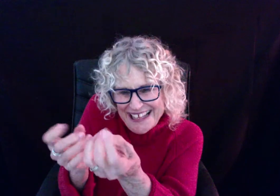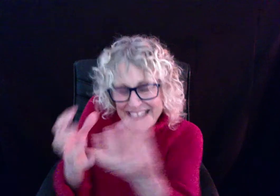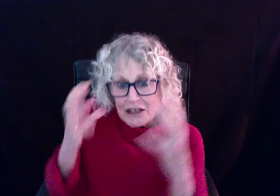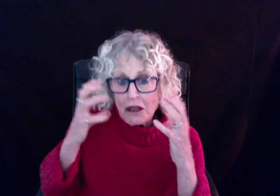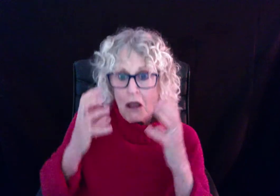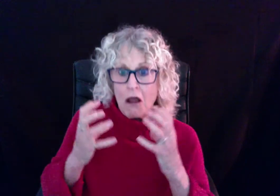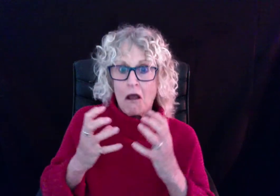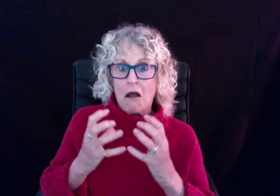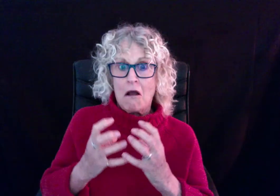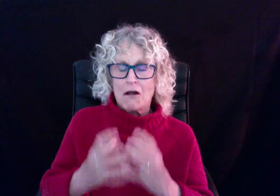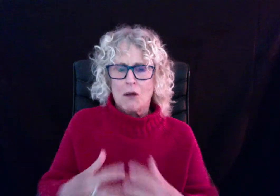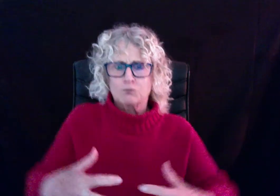Claus